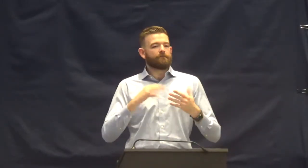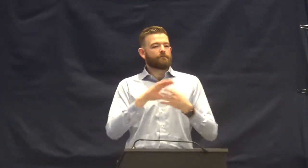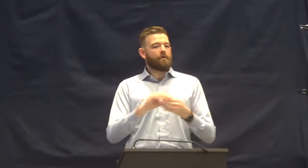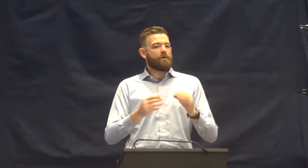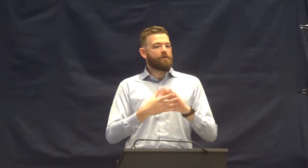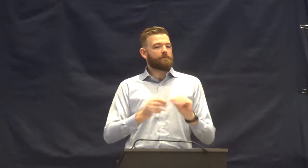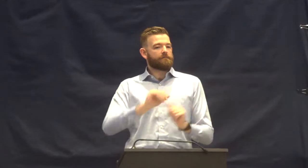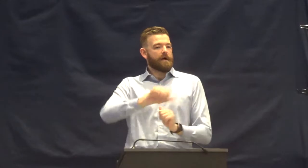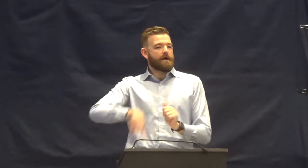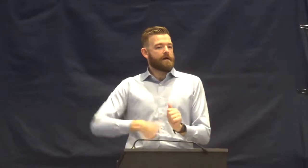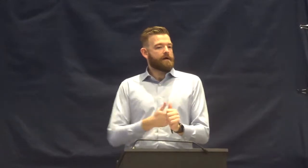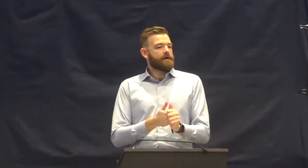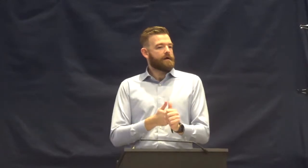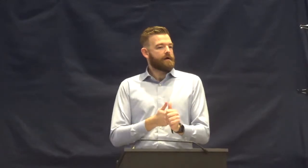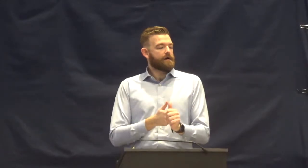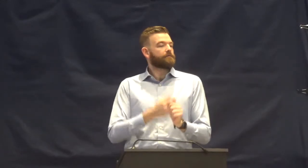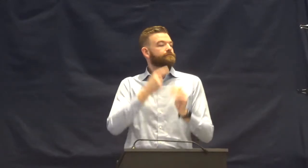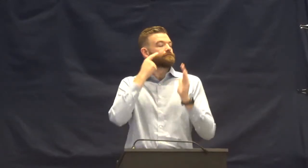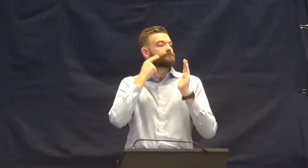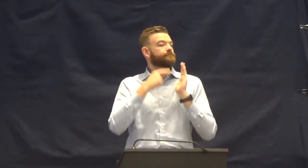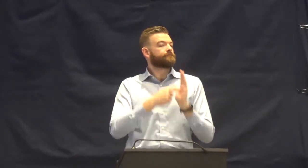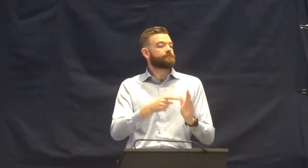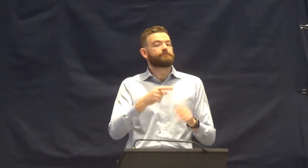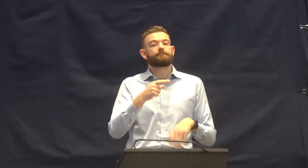You know, every holiday has a story behind it.